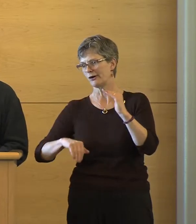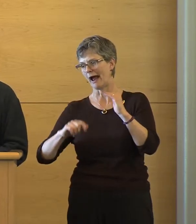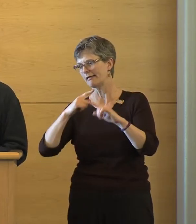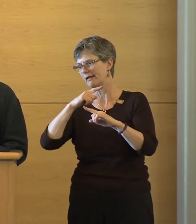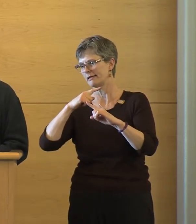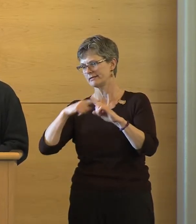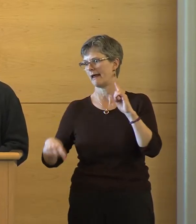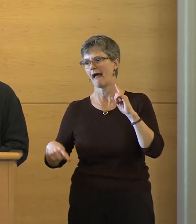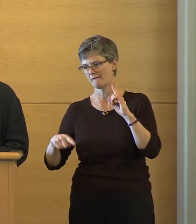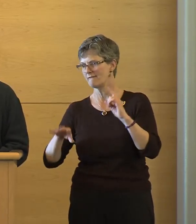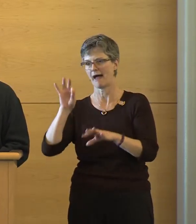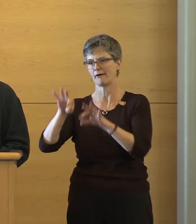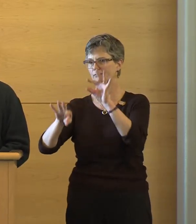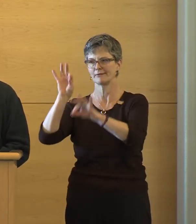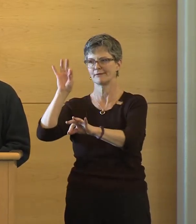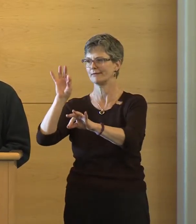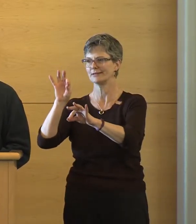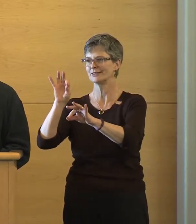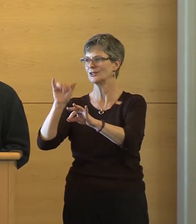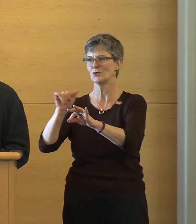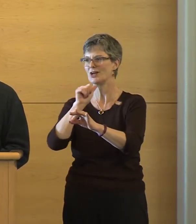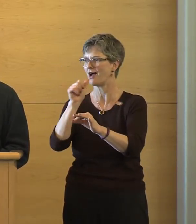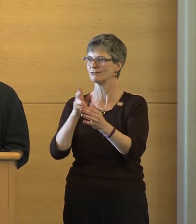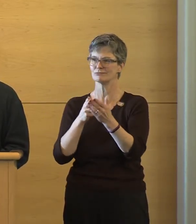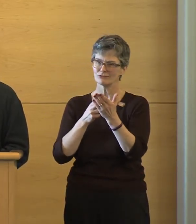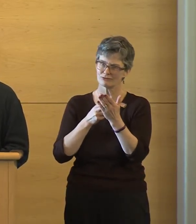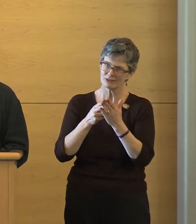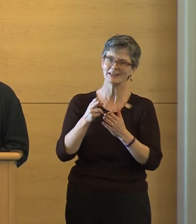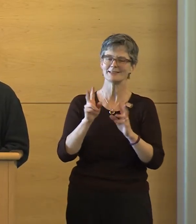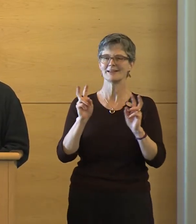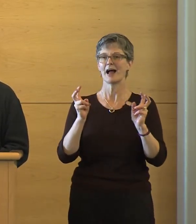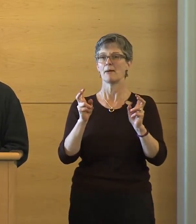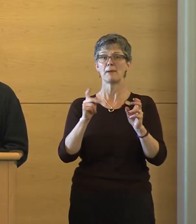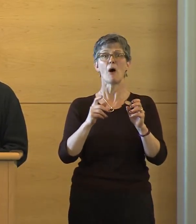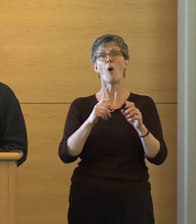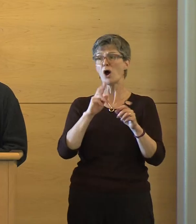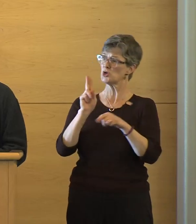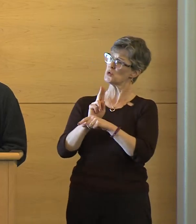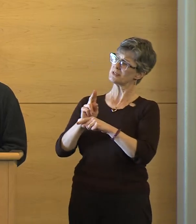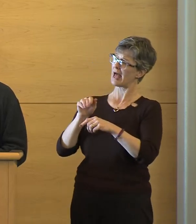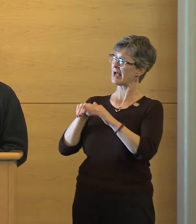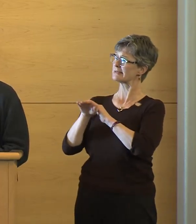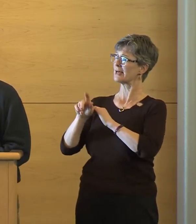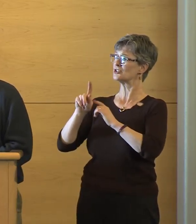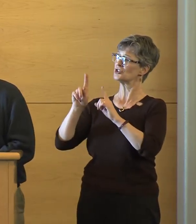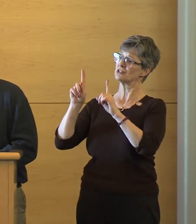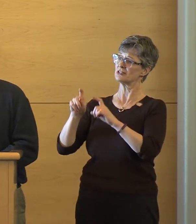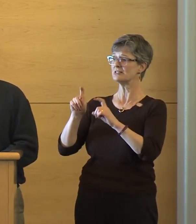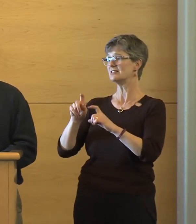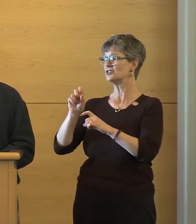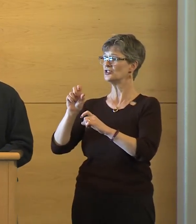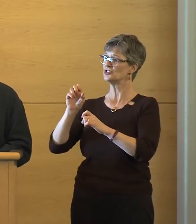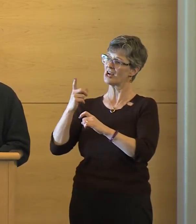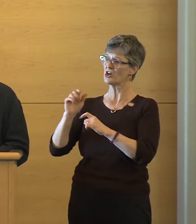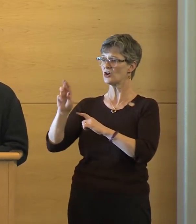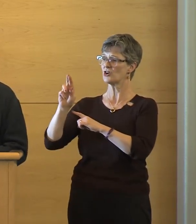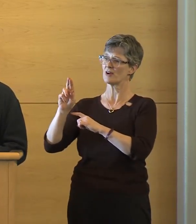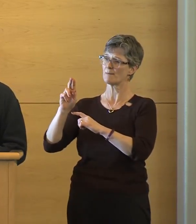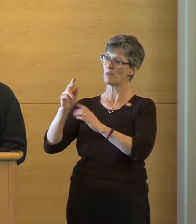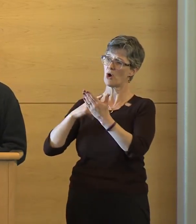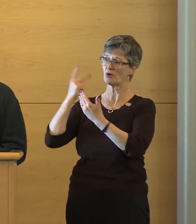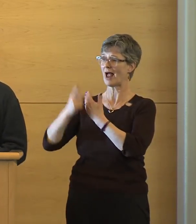find those problems. And none could find all the problems, and most were half or less of